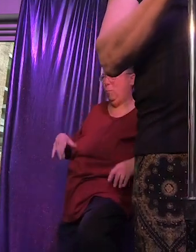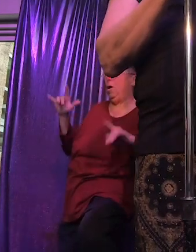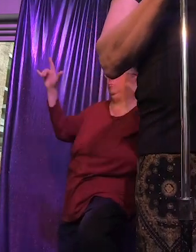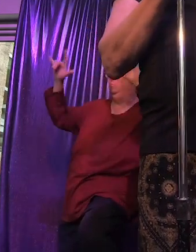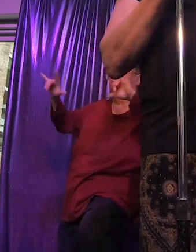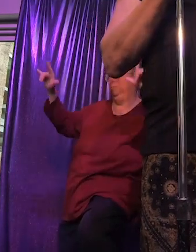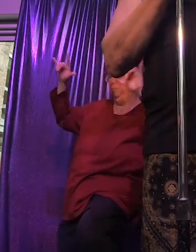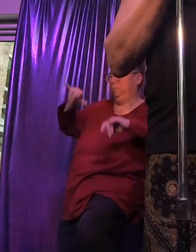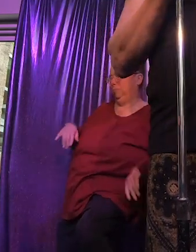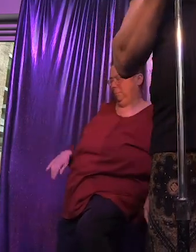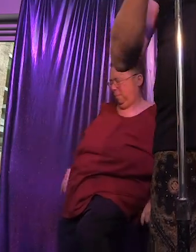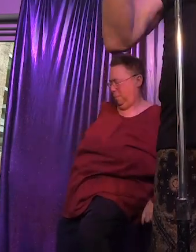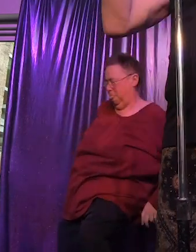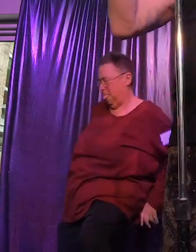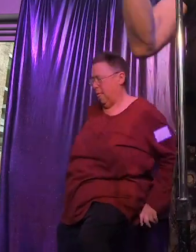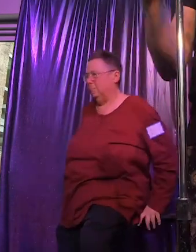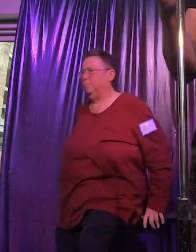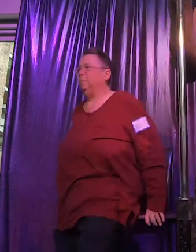love you.